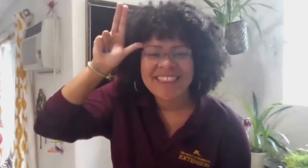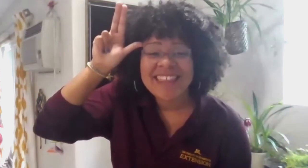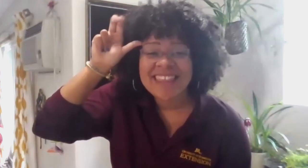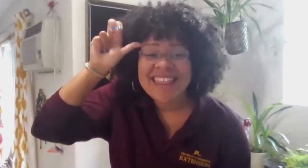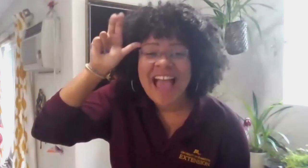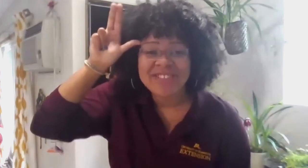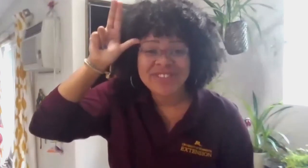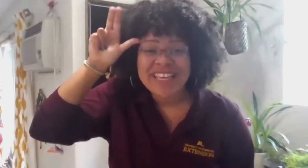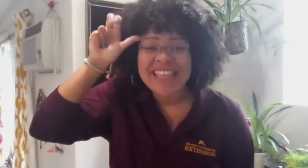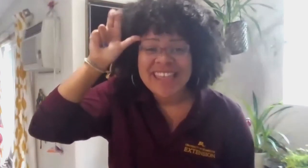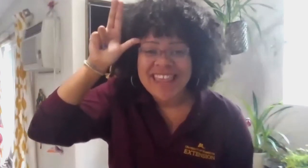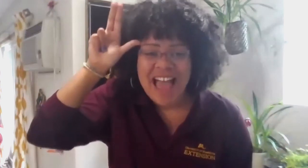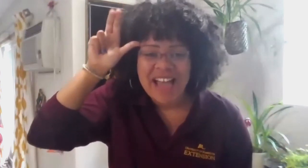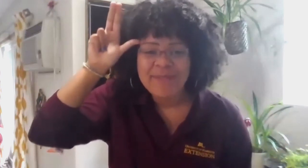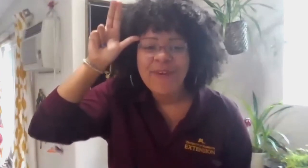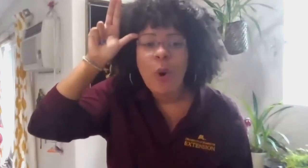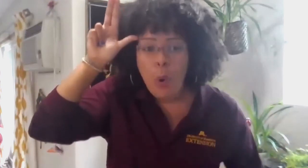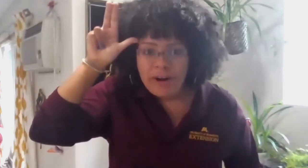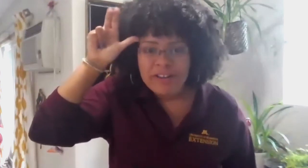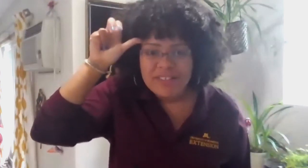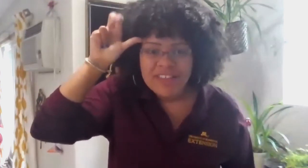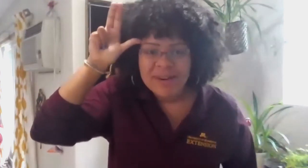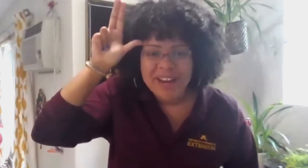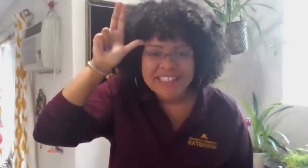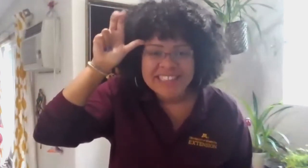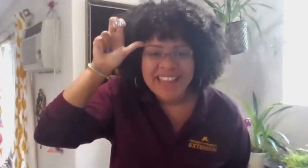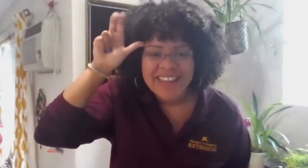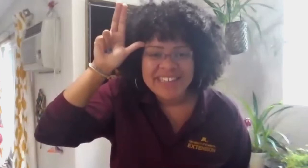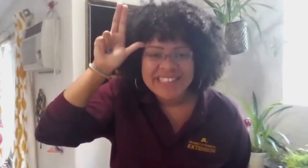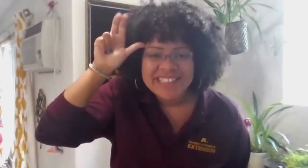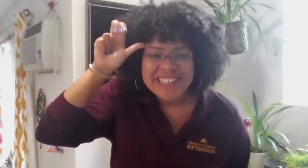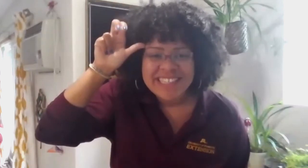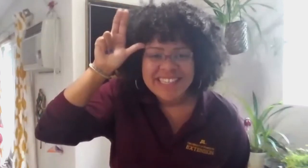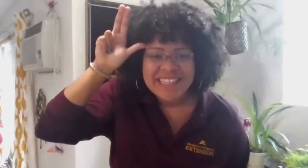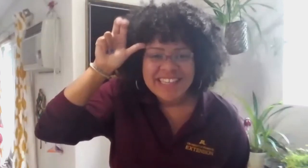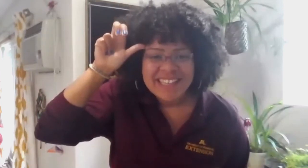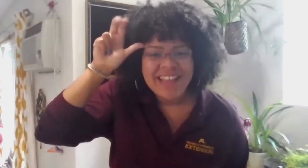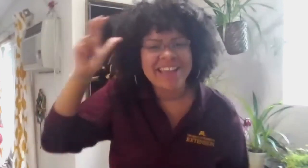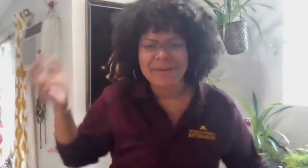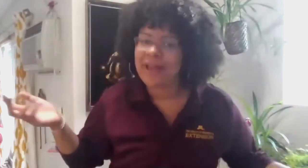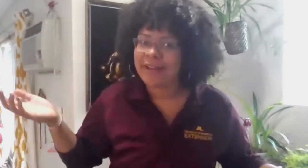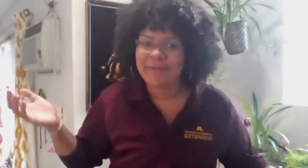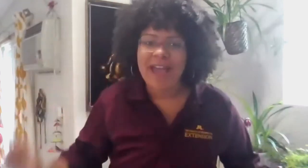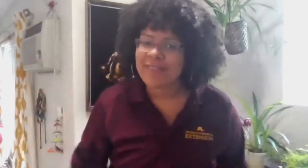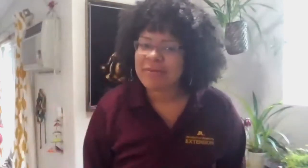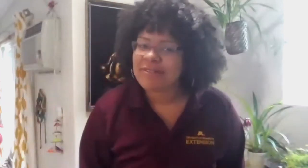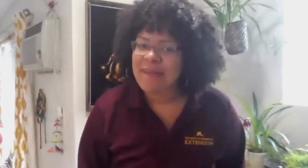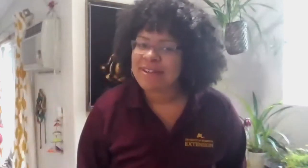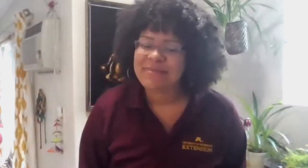This is actually the sign for horse in American Sign Language. I know. I thought it was rabbit too, but